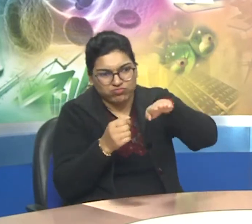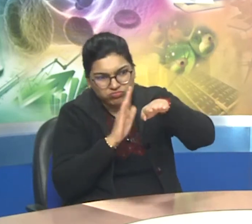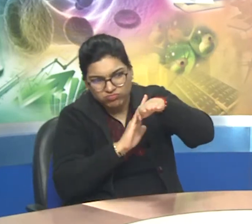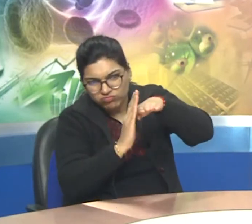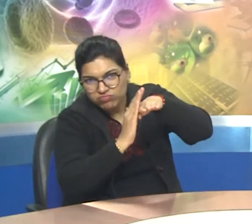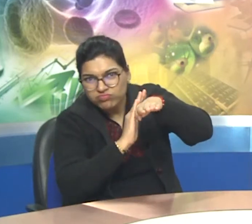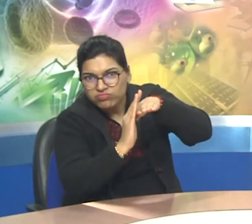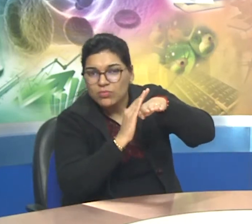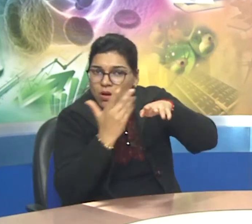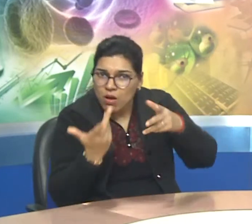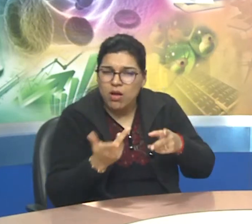railway